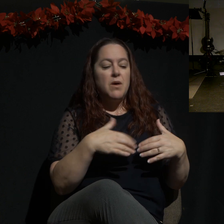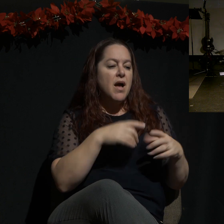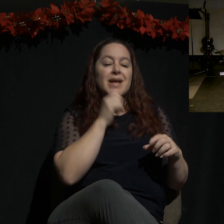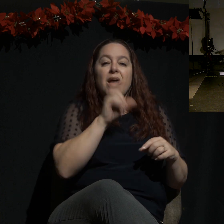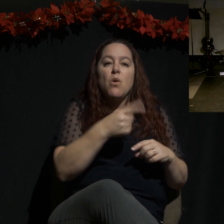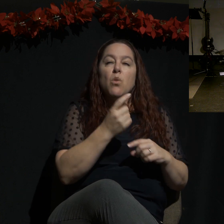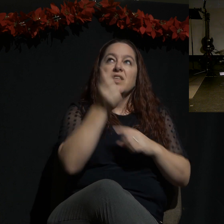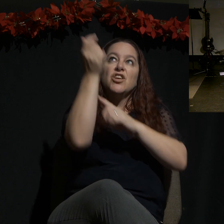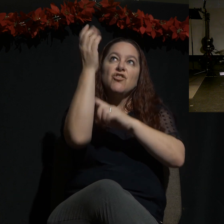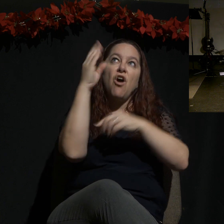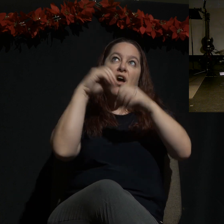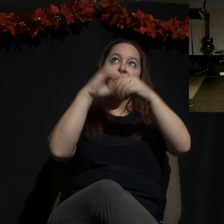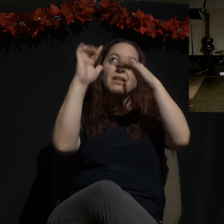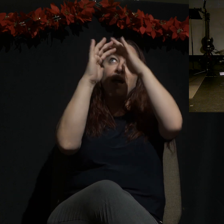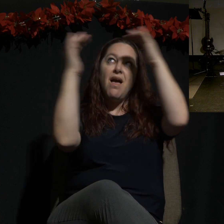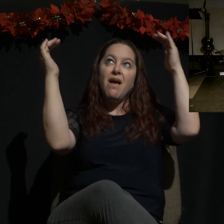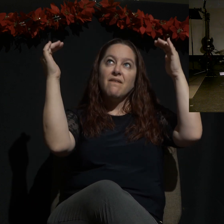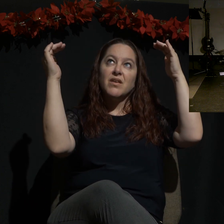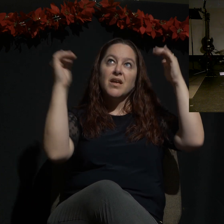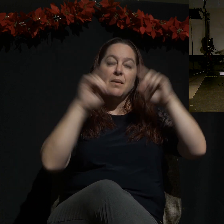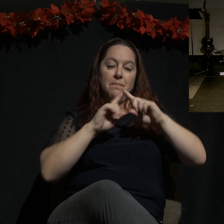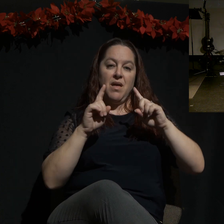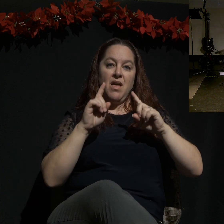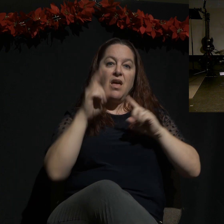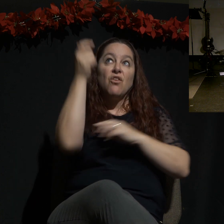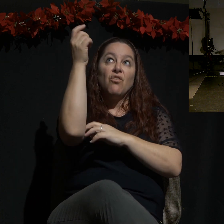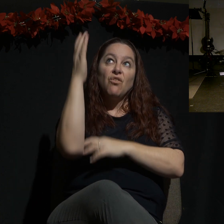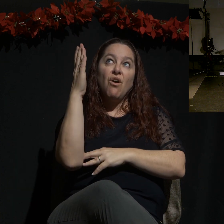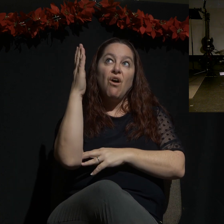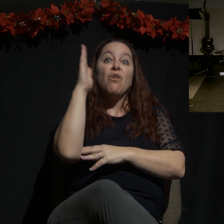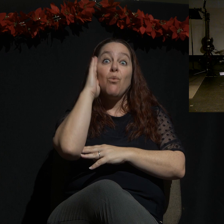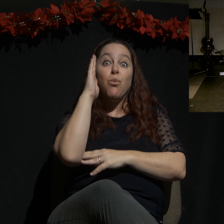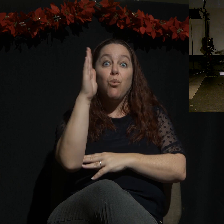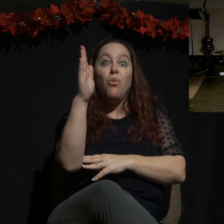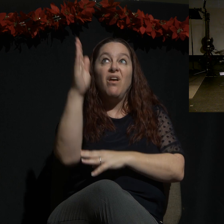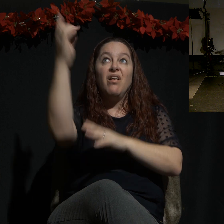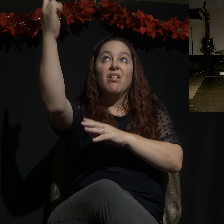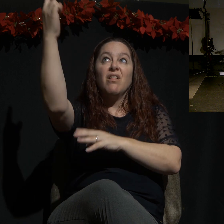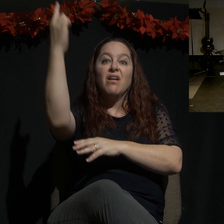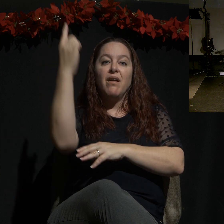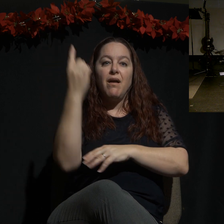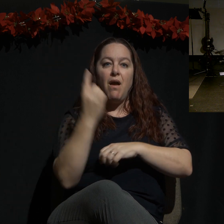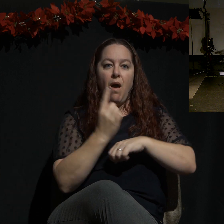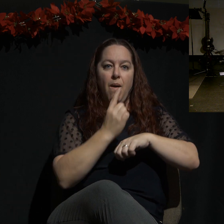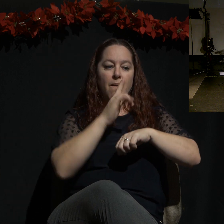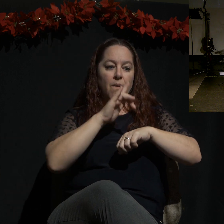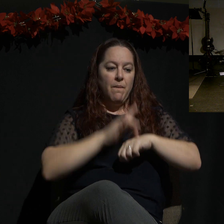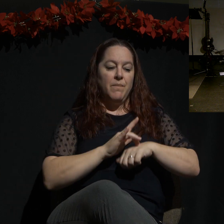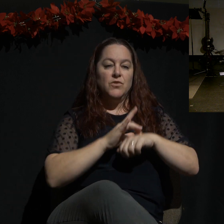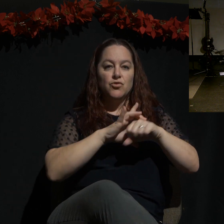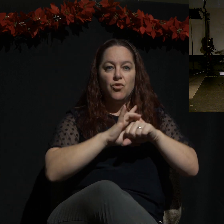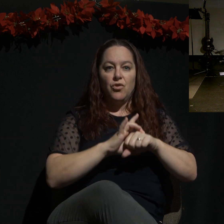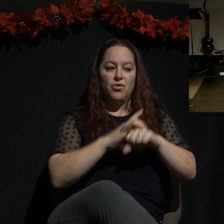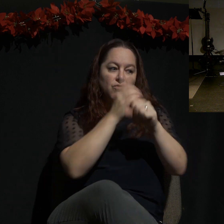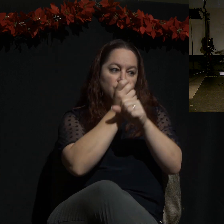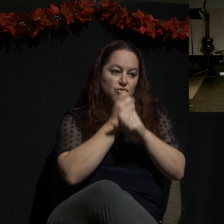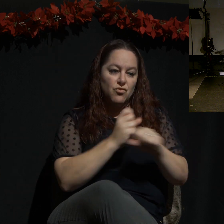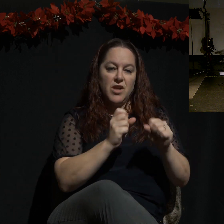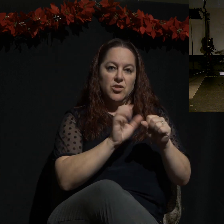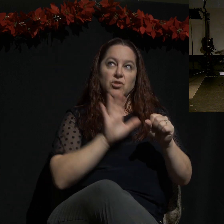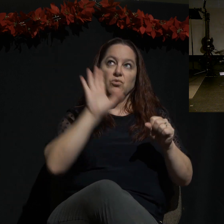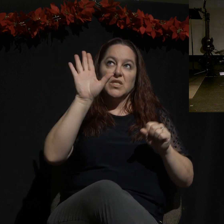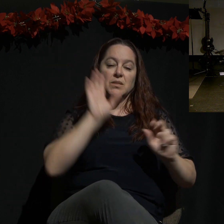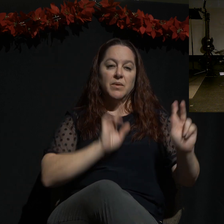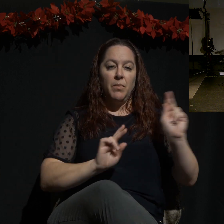a God in heaven, but a God who is going to come down to earth to rescue his